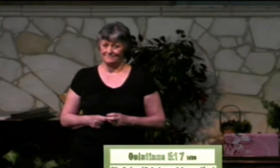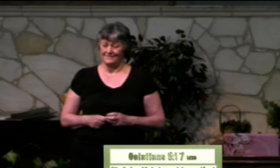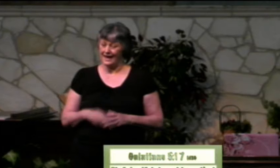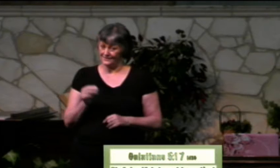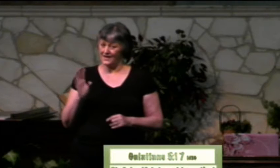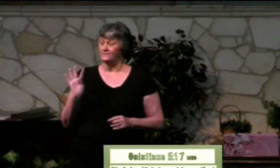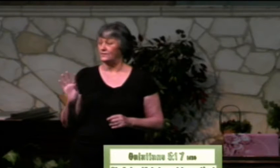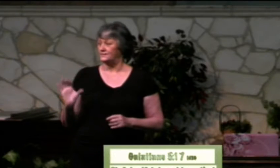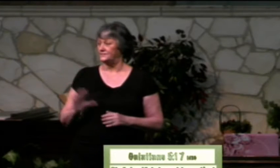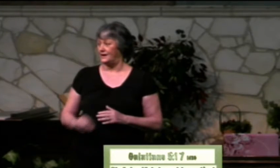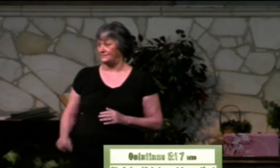out of that $400.